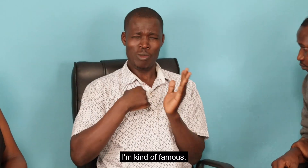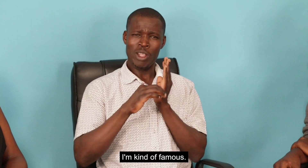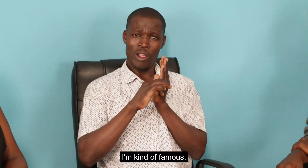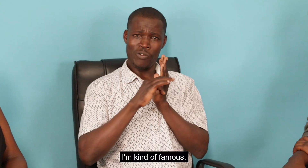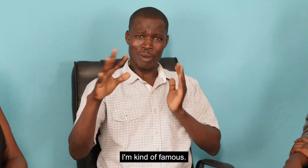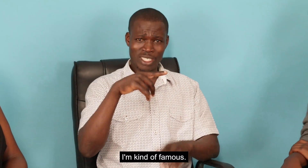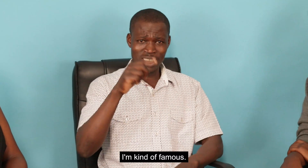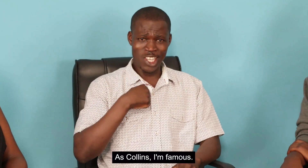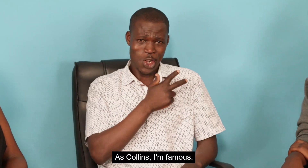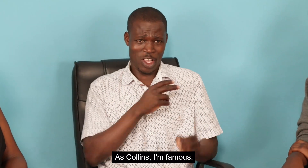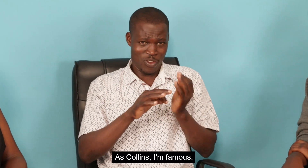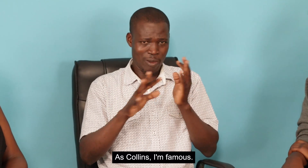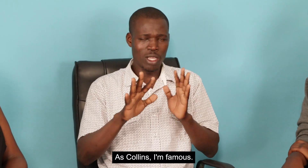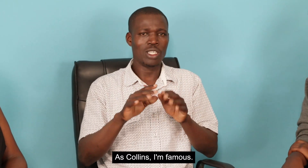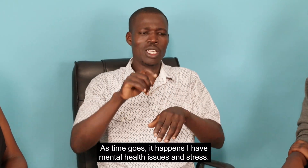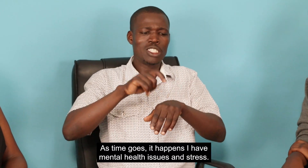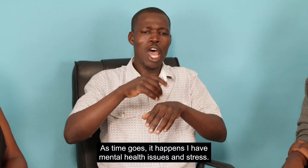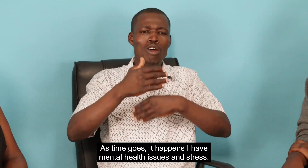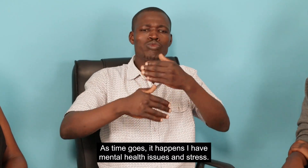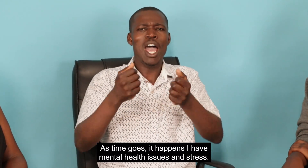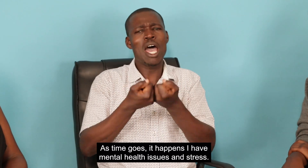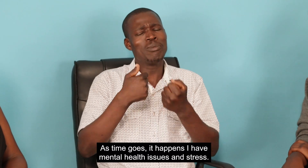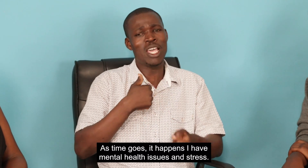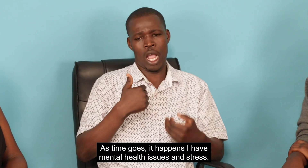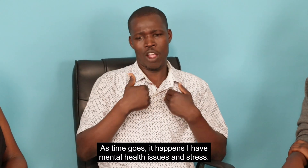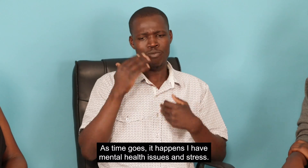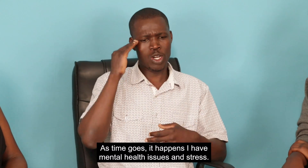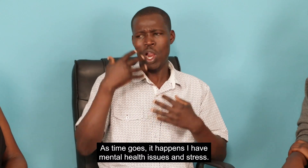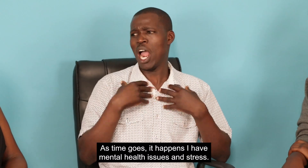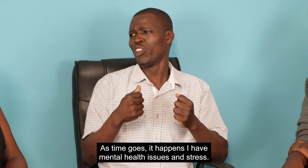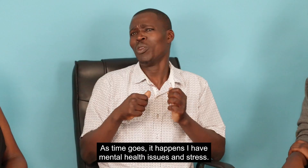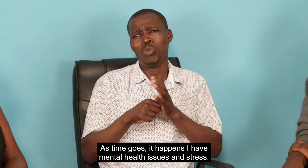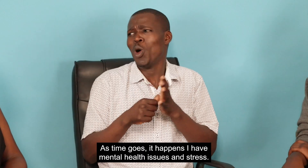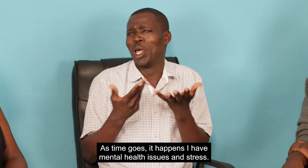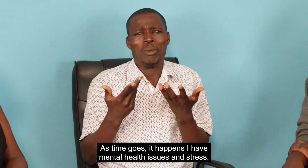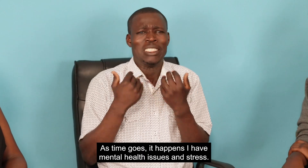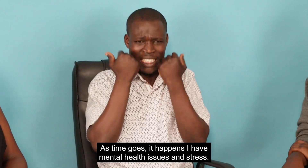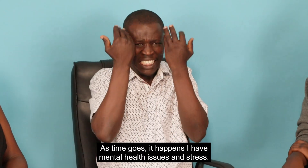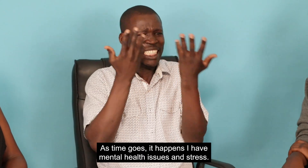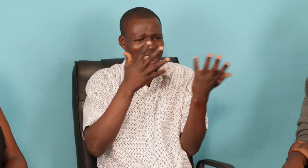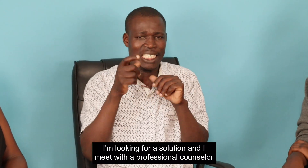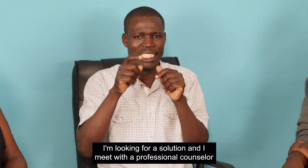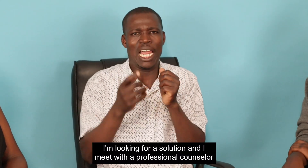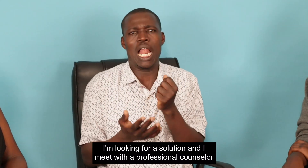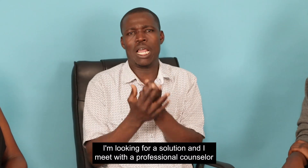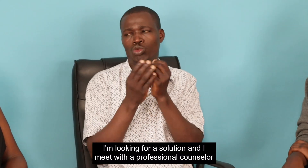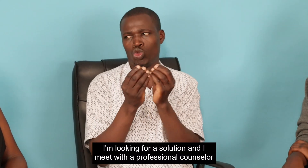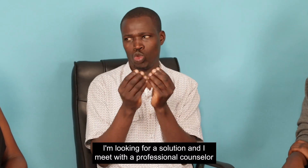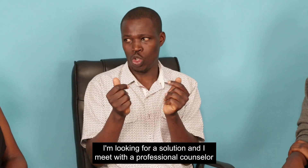me. For example, for me as a famous person in the deaf community, if I have a mental health issue and